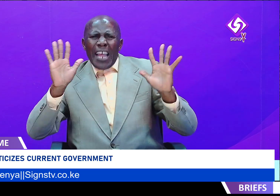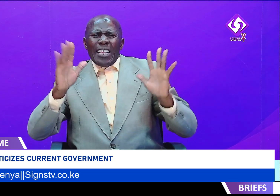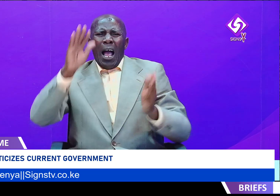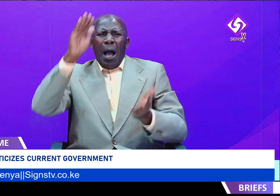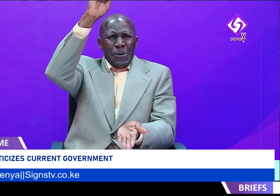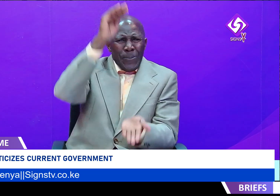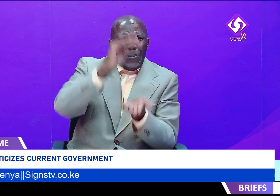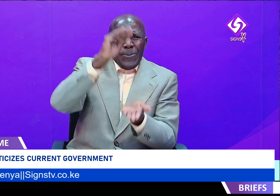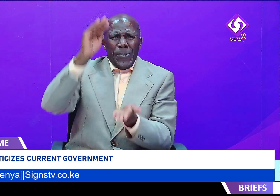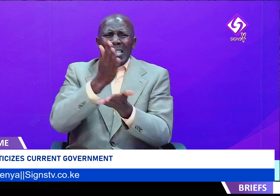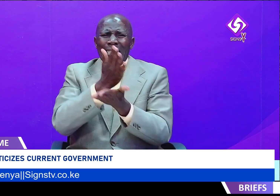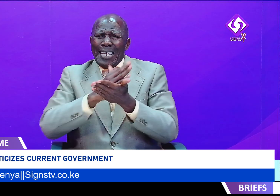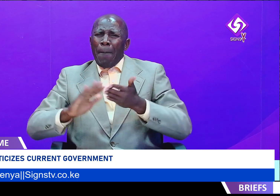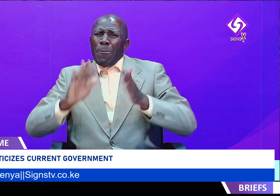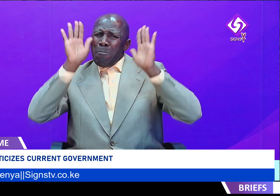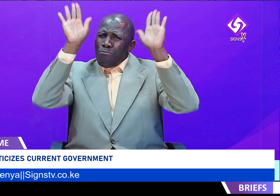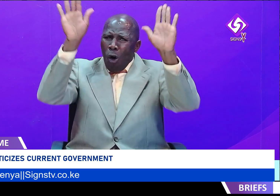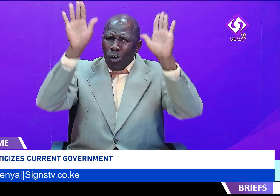The former president